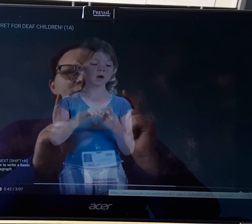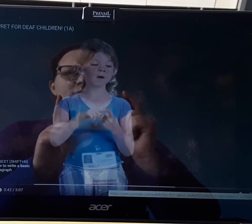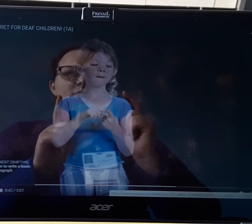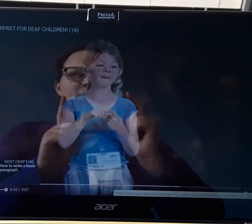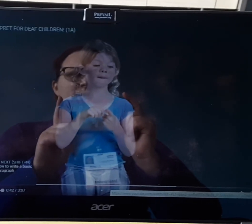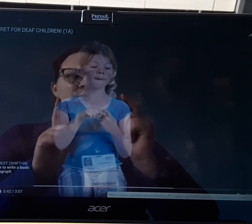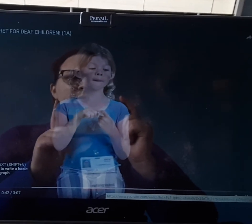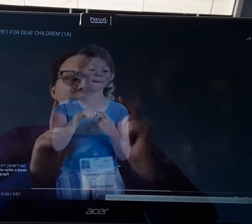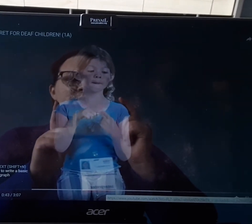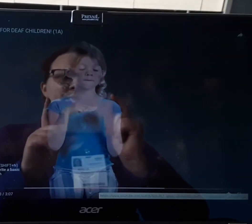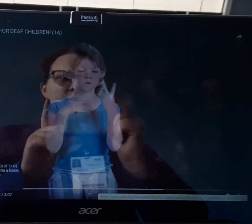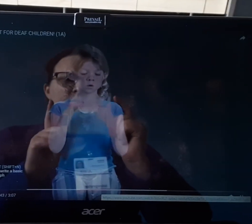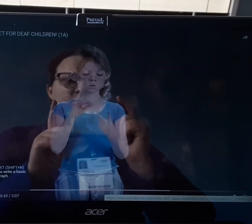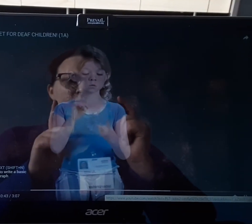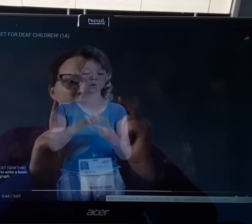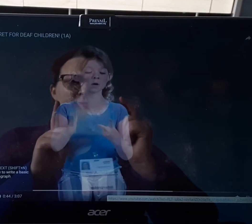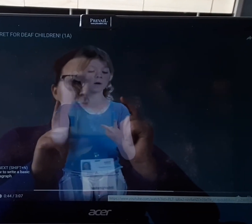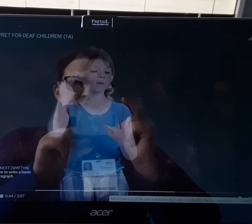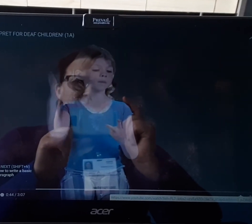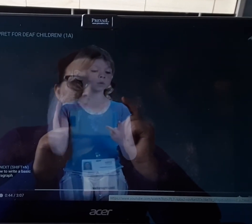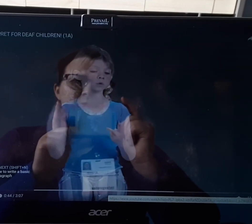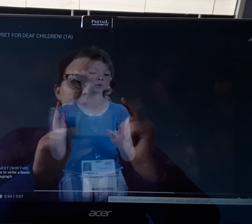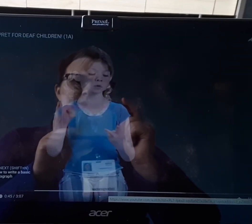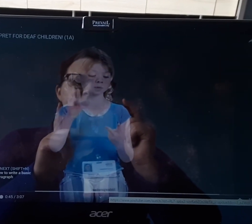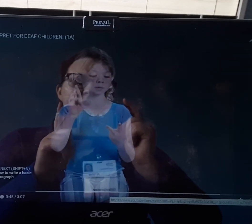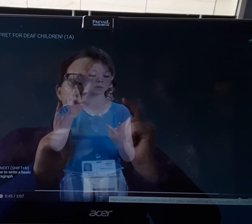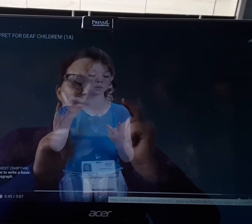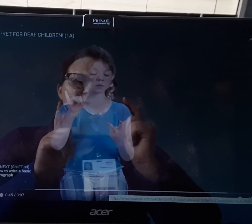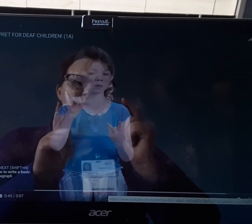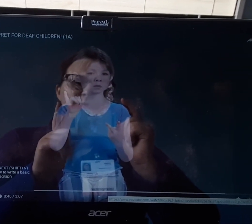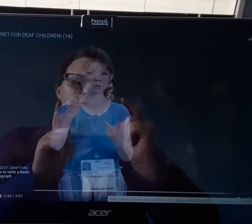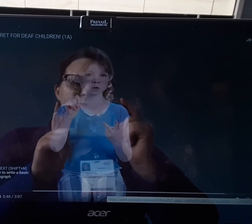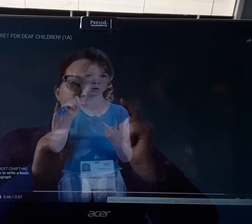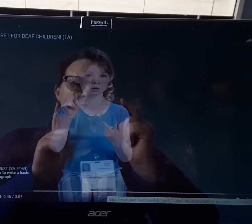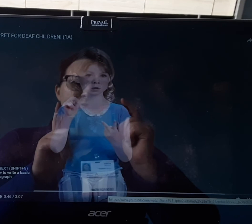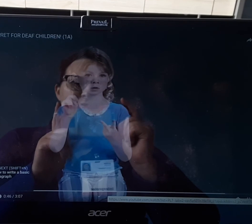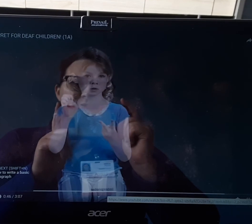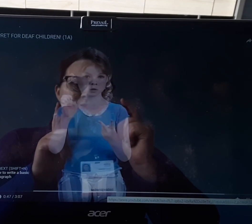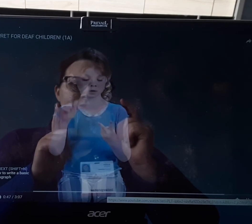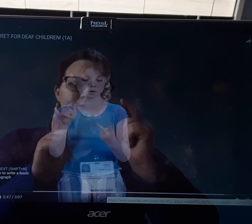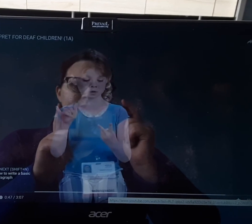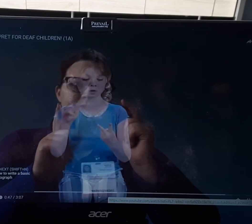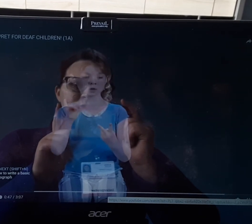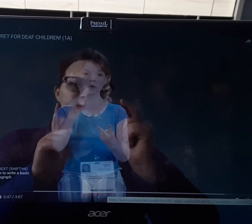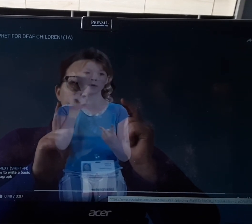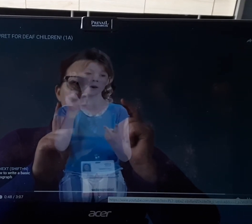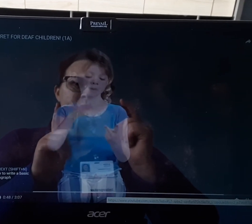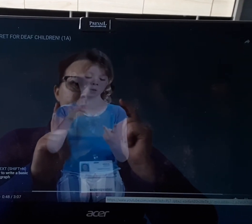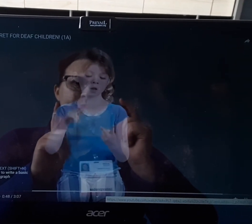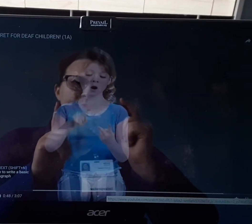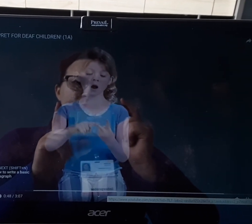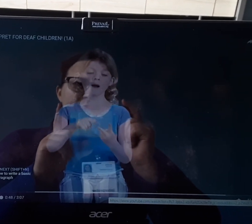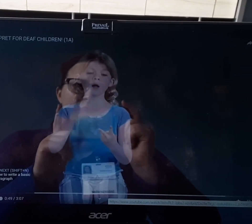My story's about... Well, really, I have two stories. About Brittany